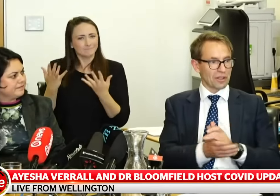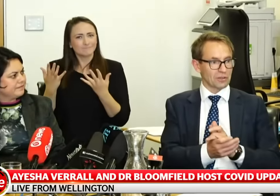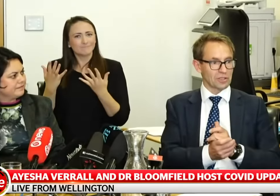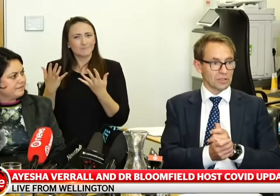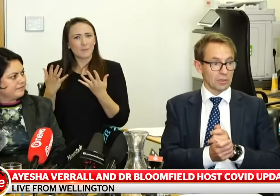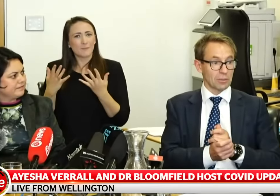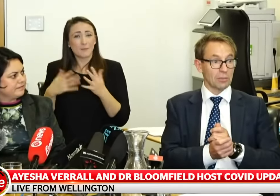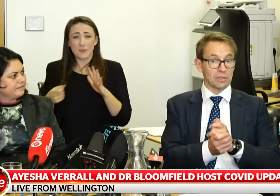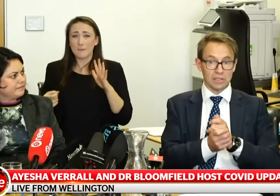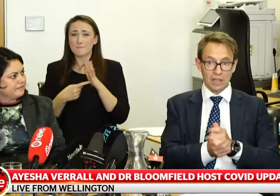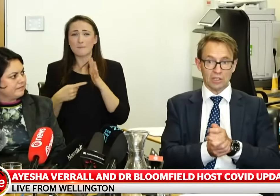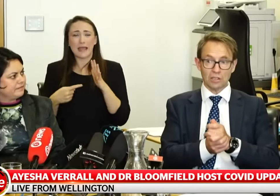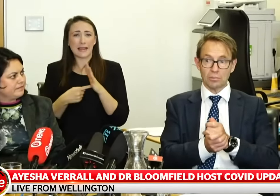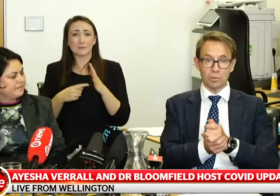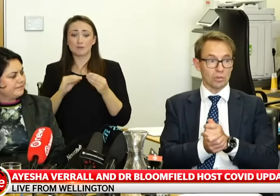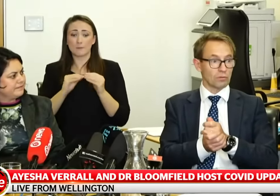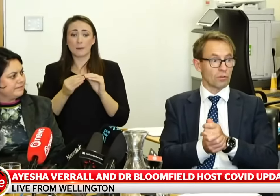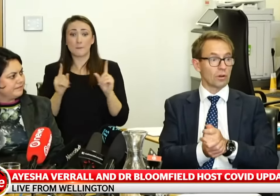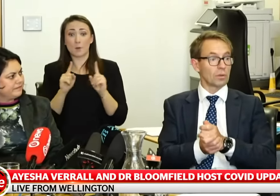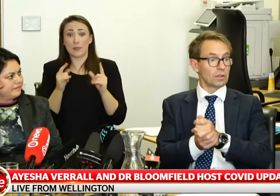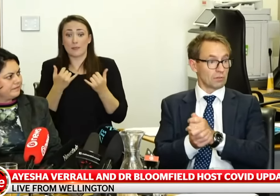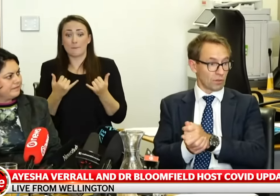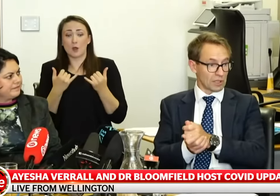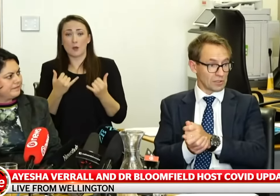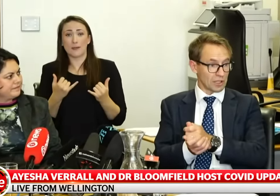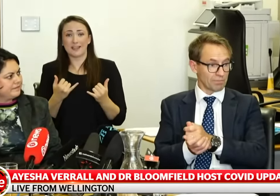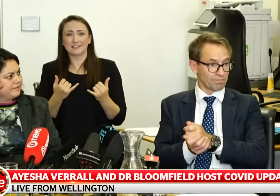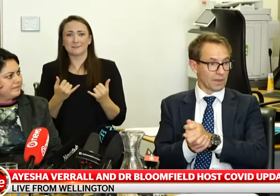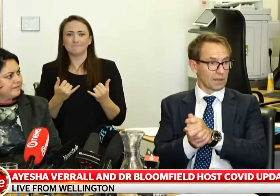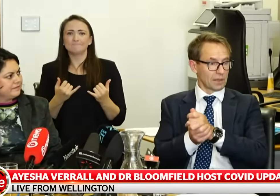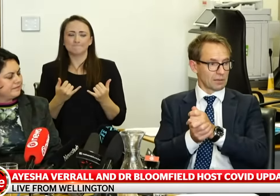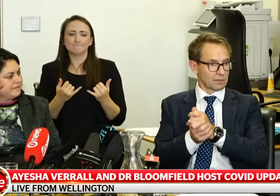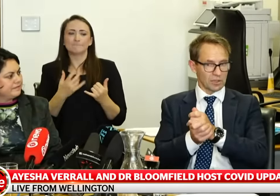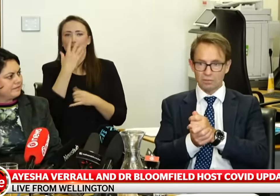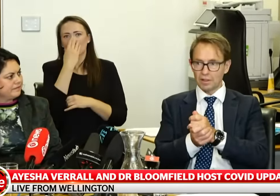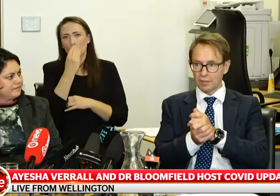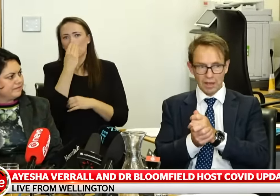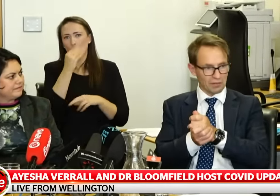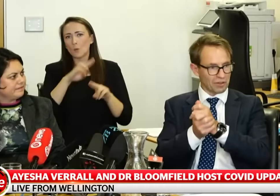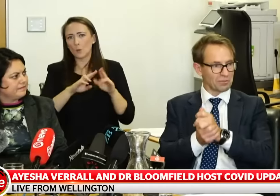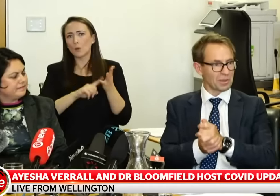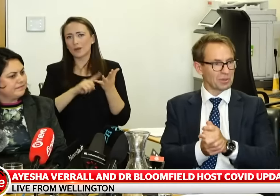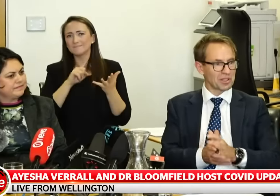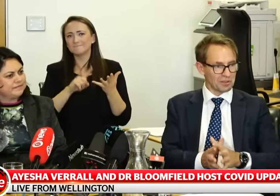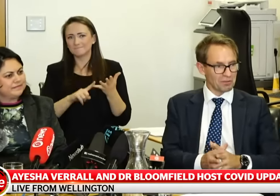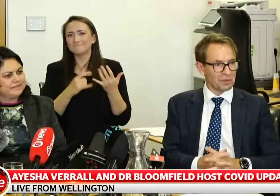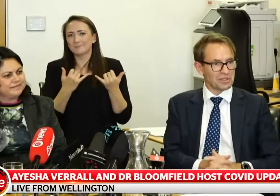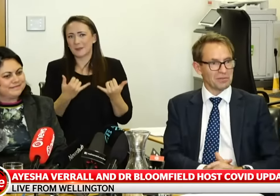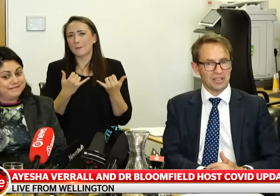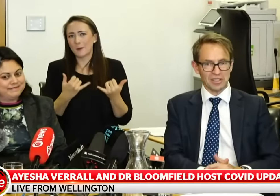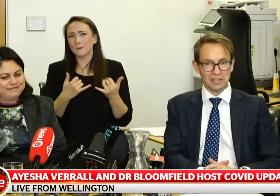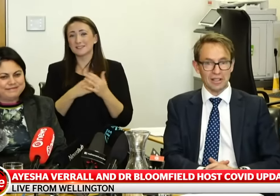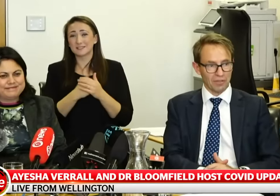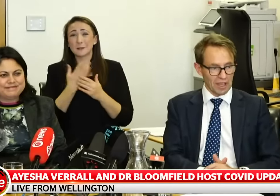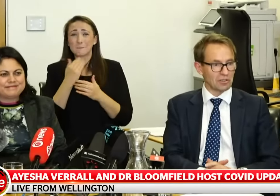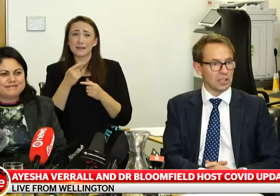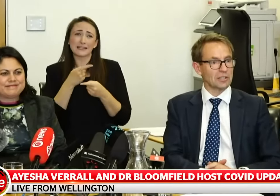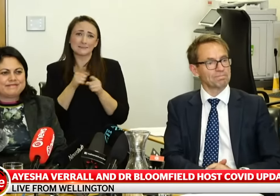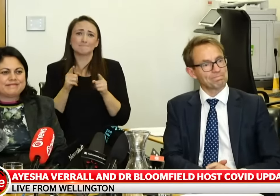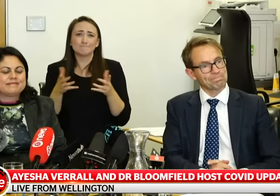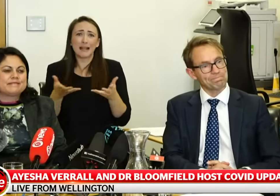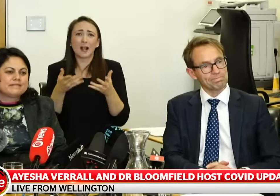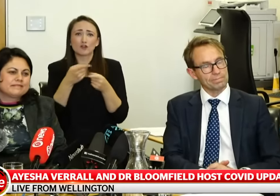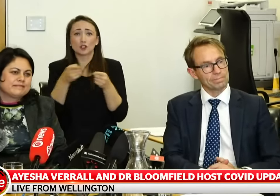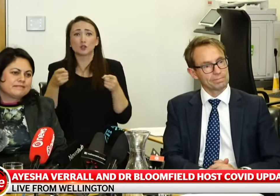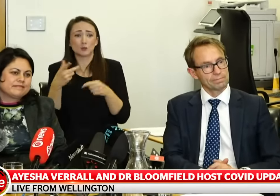pressure on the health system at the moment is actually the burden from influenza. So a plug for people to get an influenza vaccine if they haven't